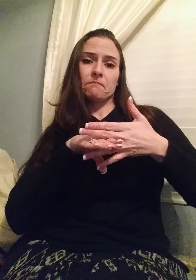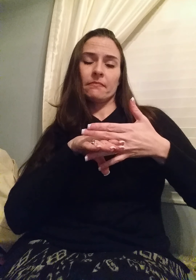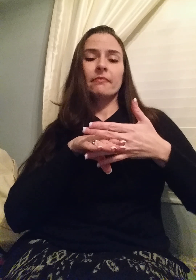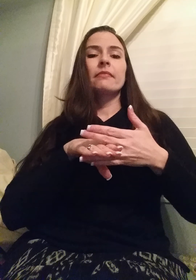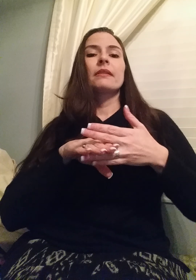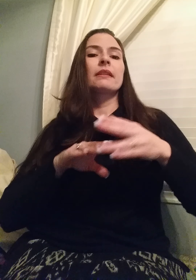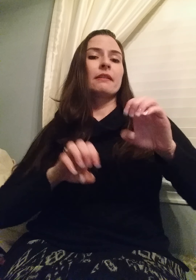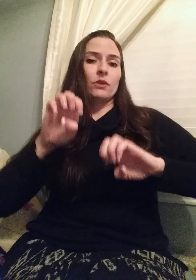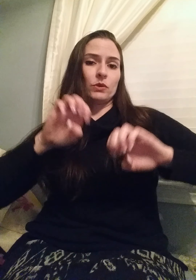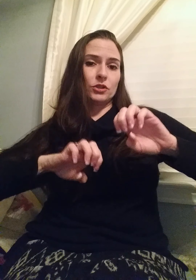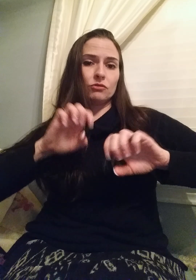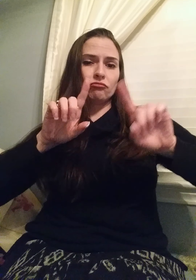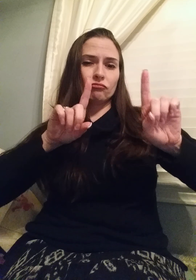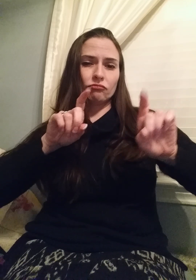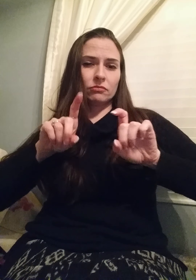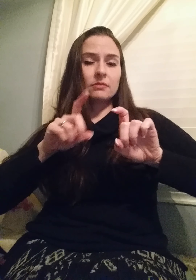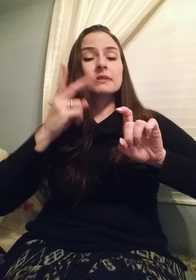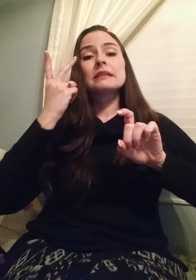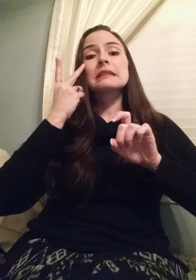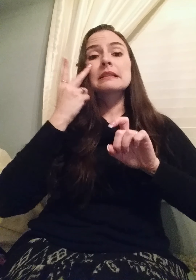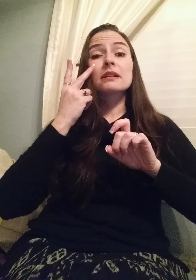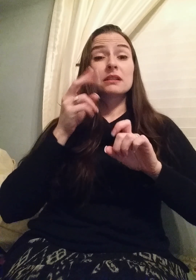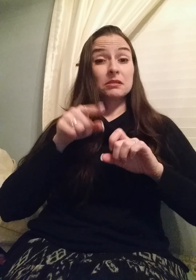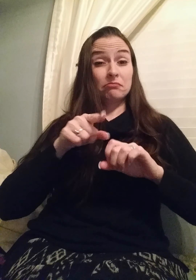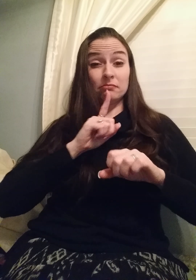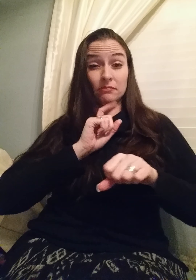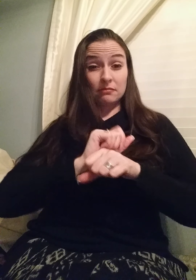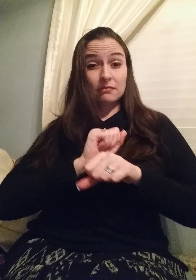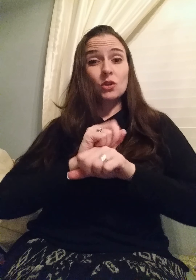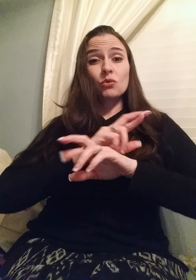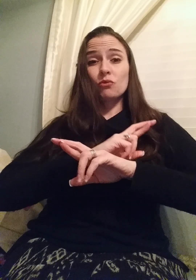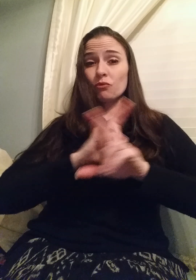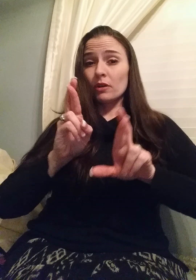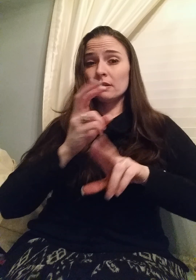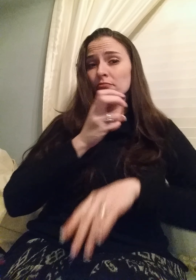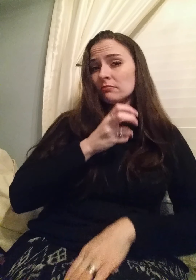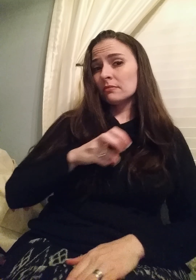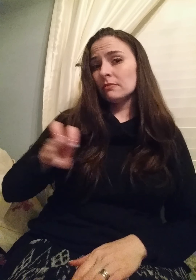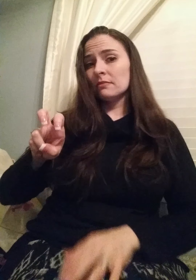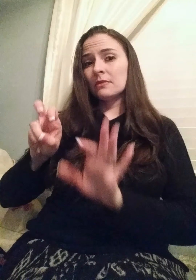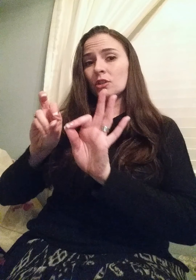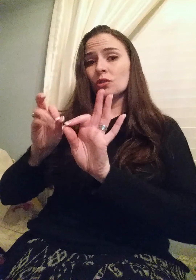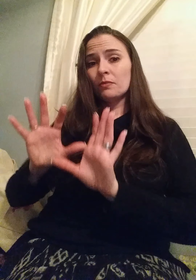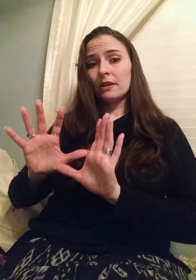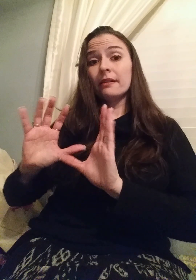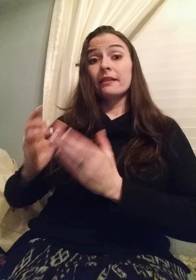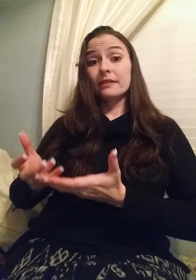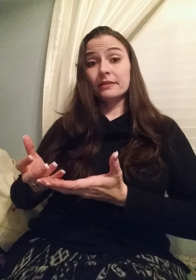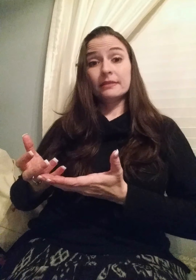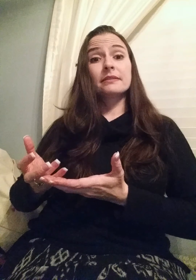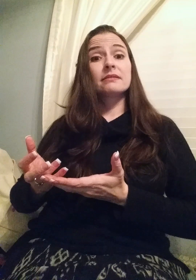move into the interpreting coursework. If any portion of the mid-program evaluation is